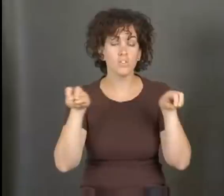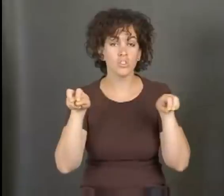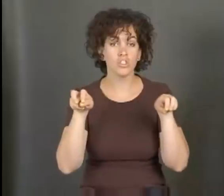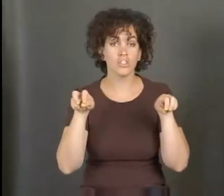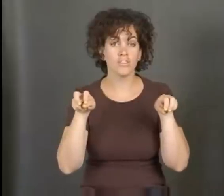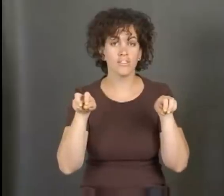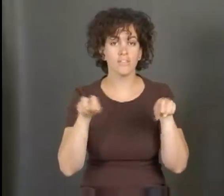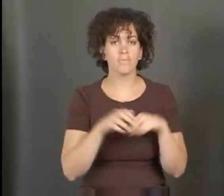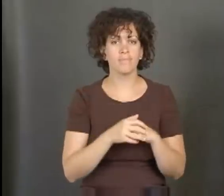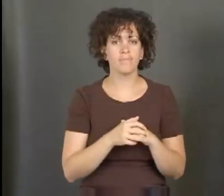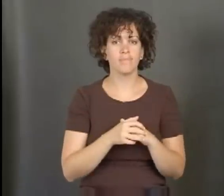Couch.